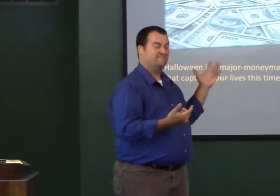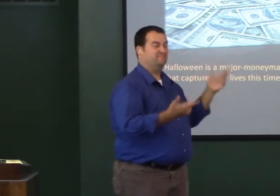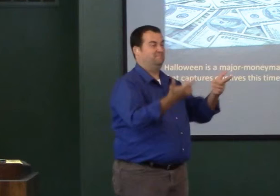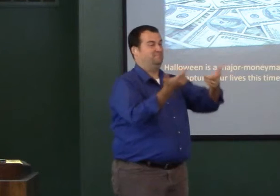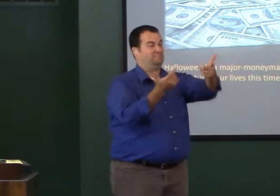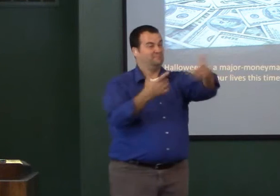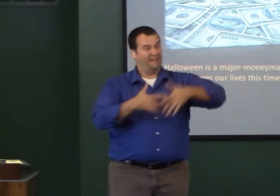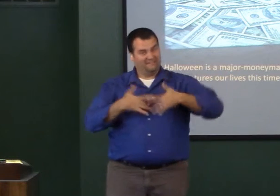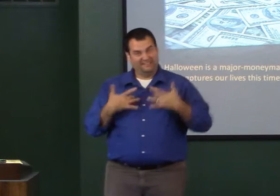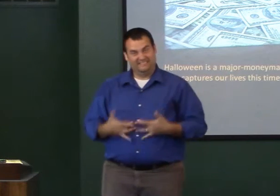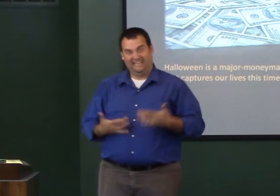that